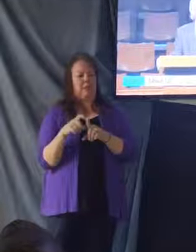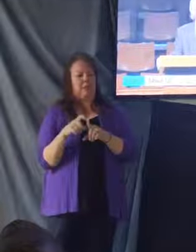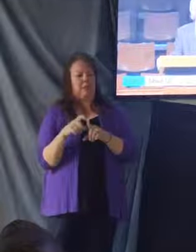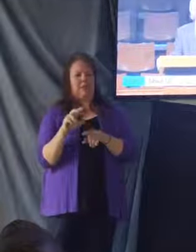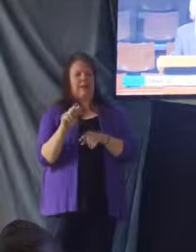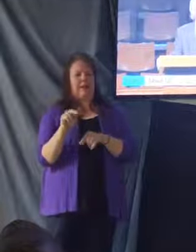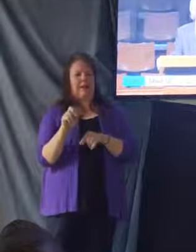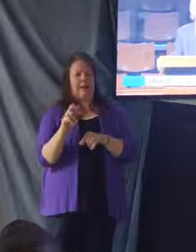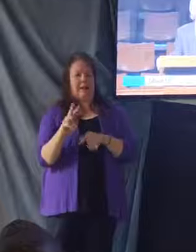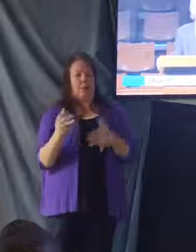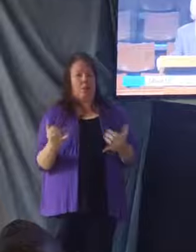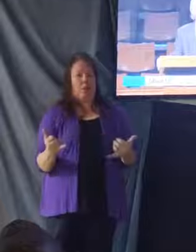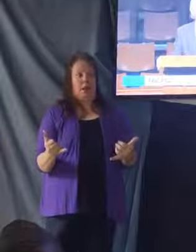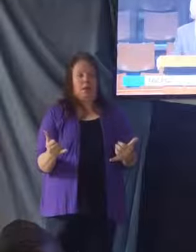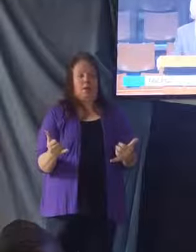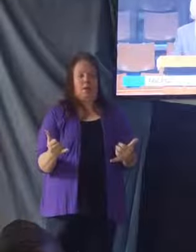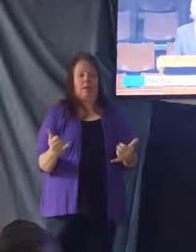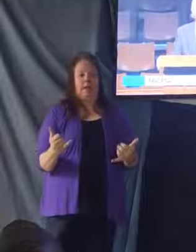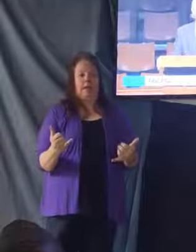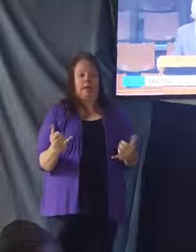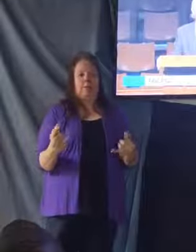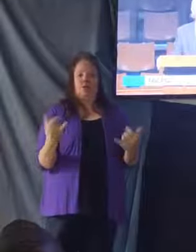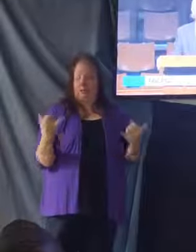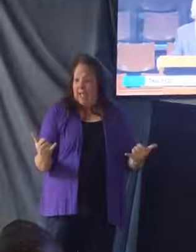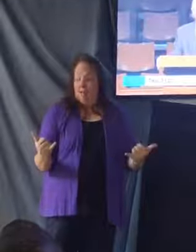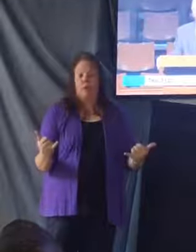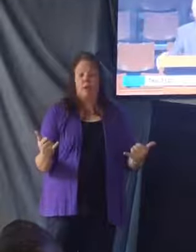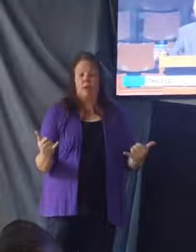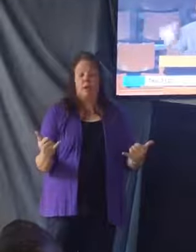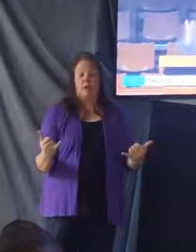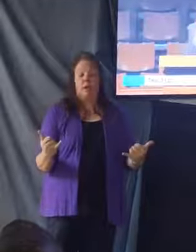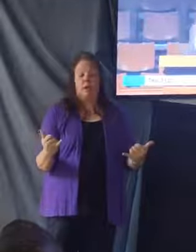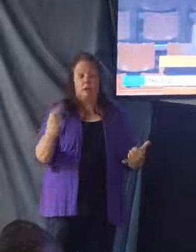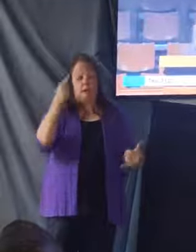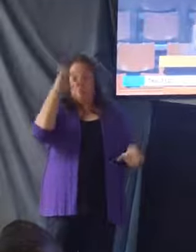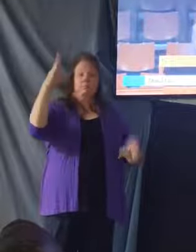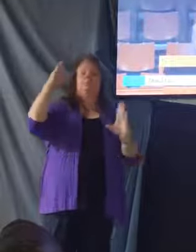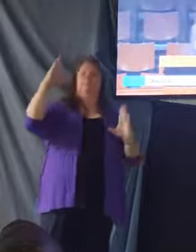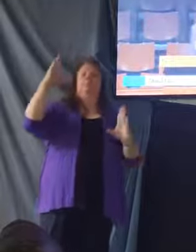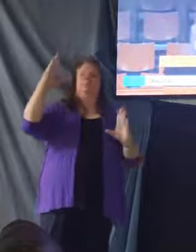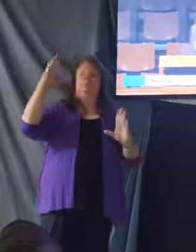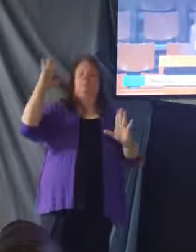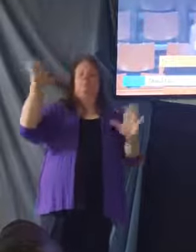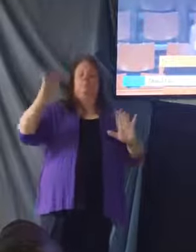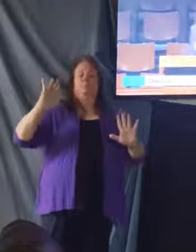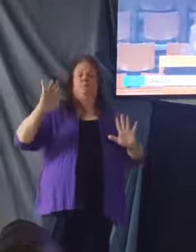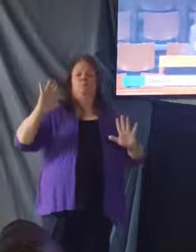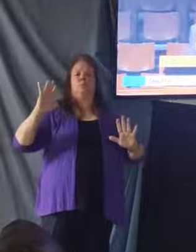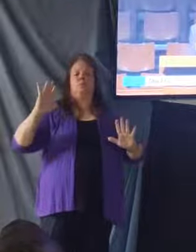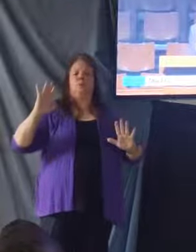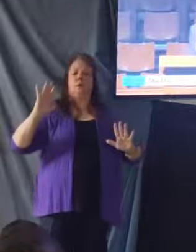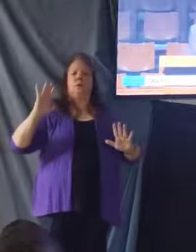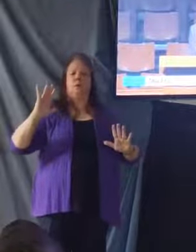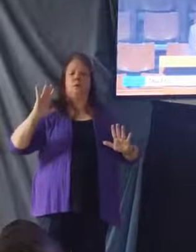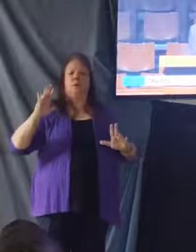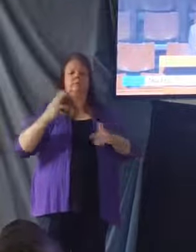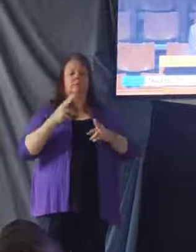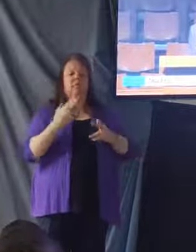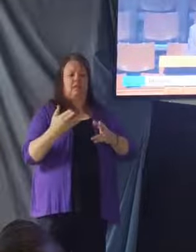now. We say we're going to do it now. It brings to your attention a